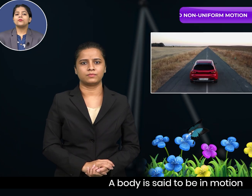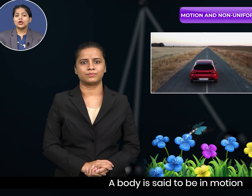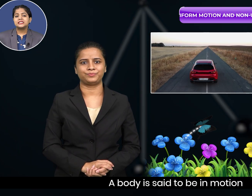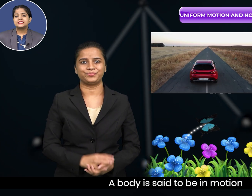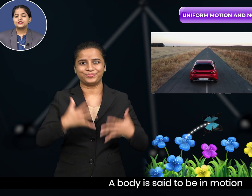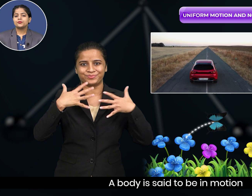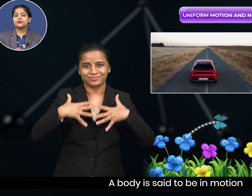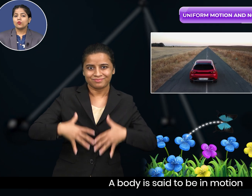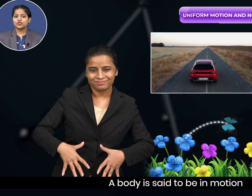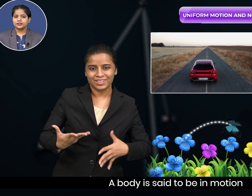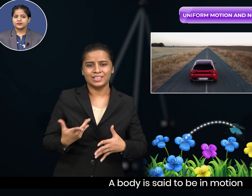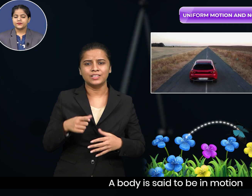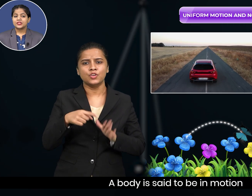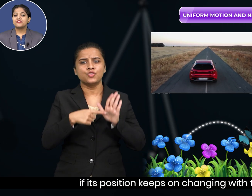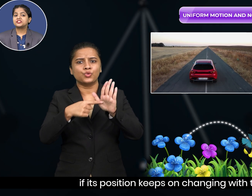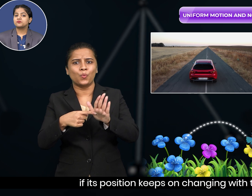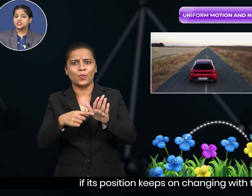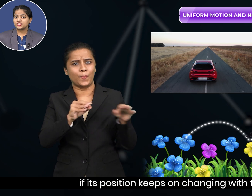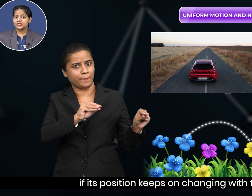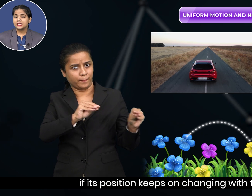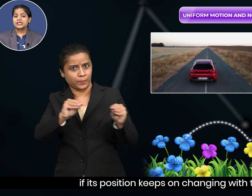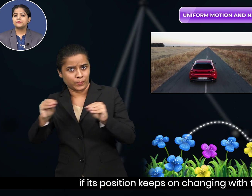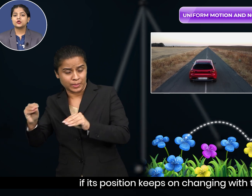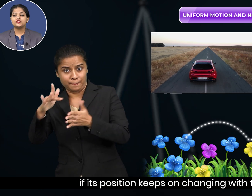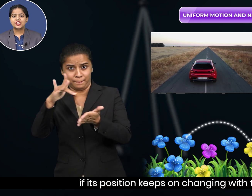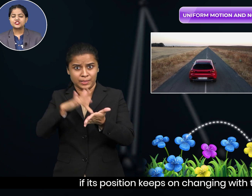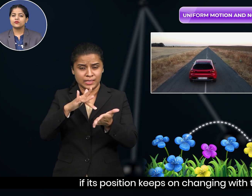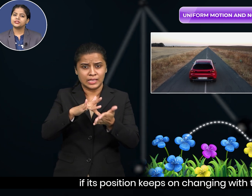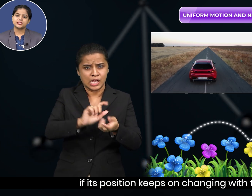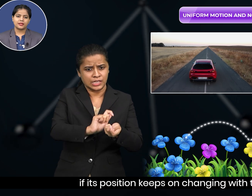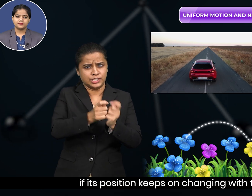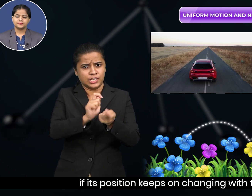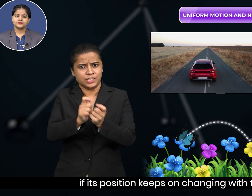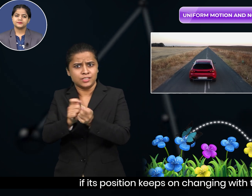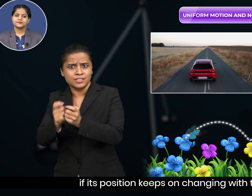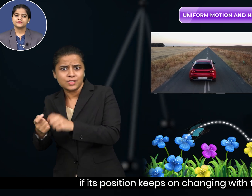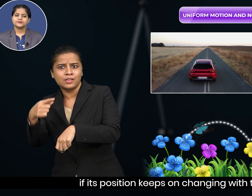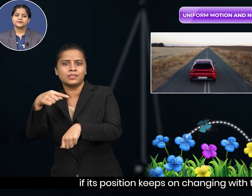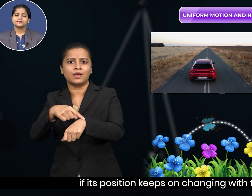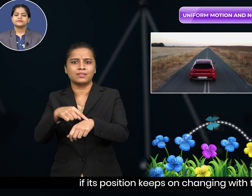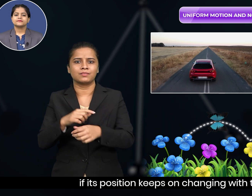A body is said to be in motion if its position keeps on changing with time.